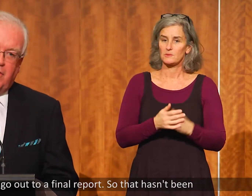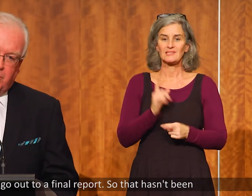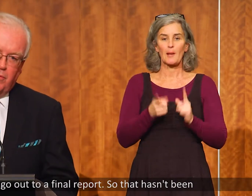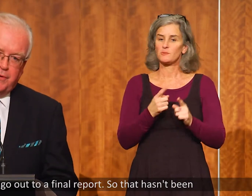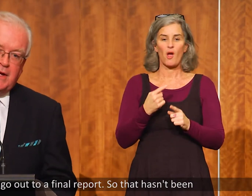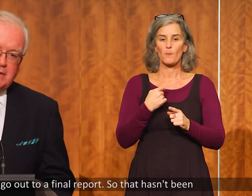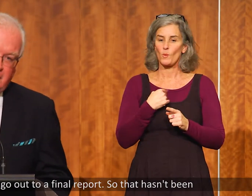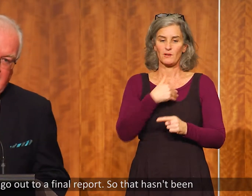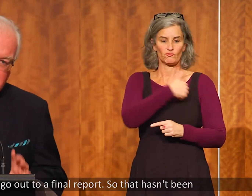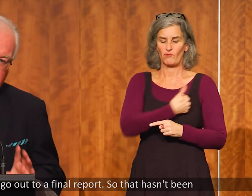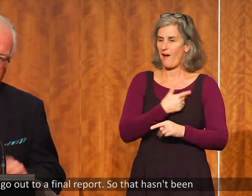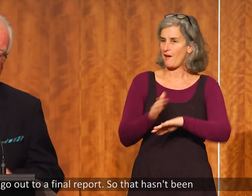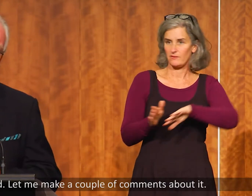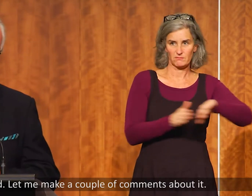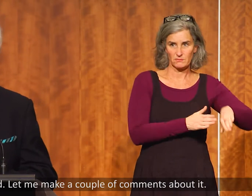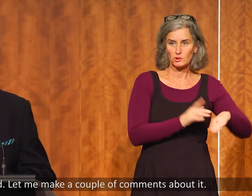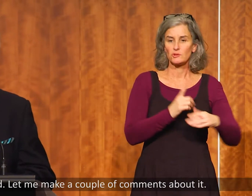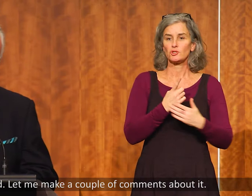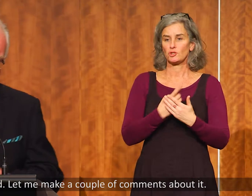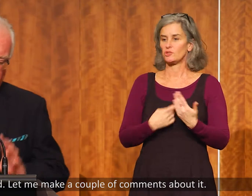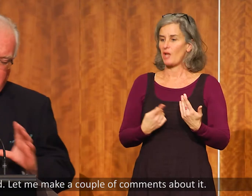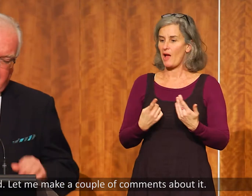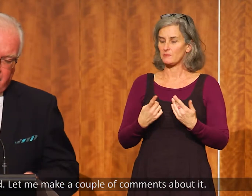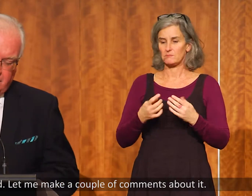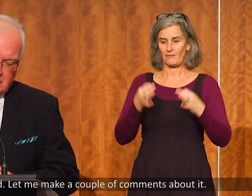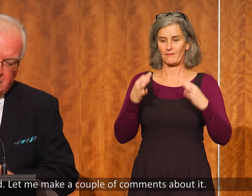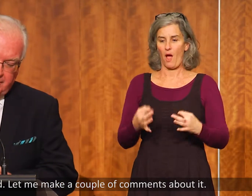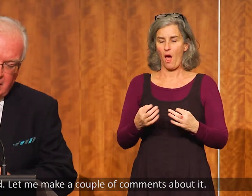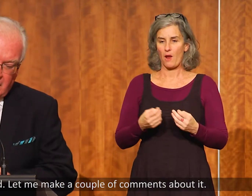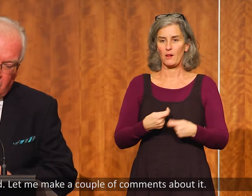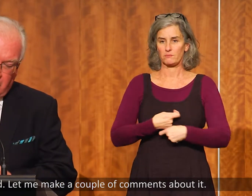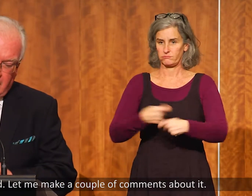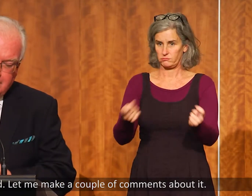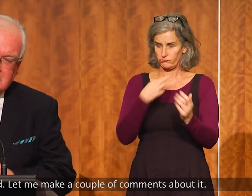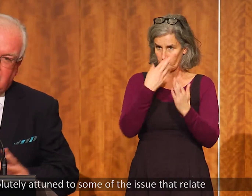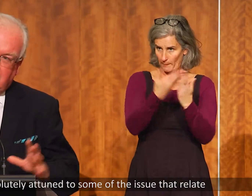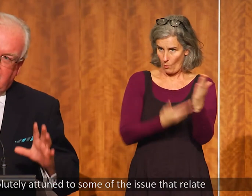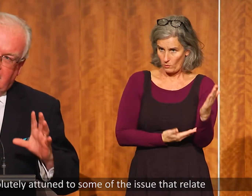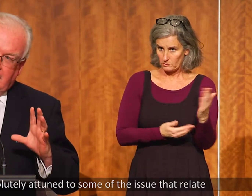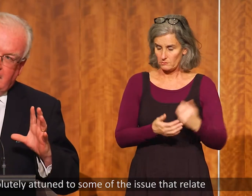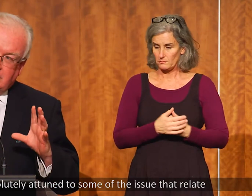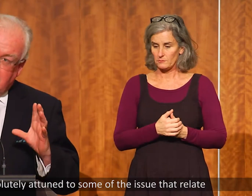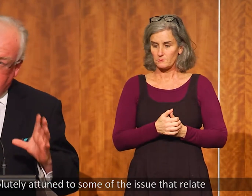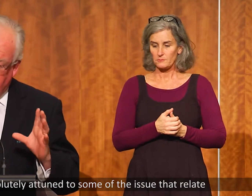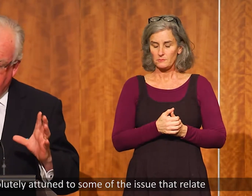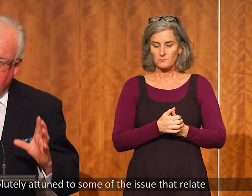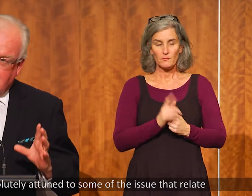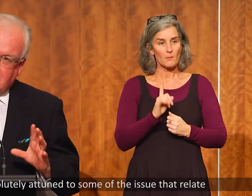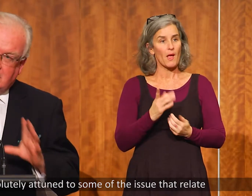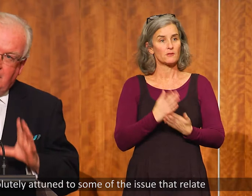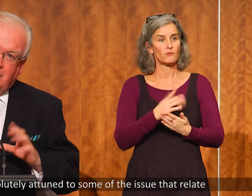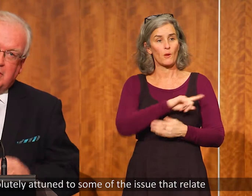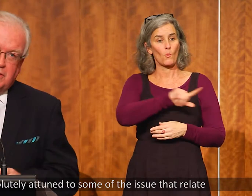out to a final report, so that hasn't been determined. But let me make a couple of points about it. We're absolutely